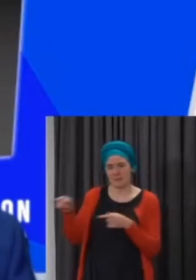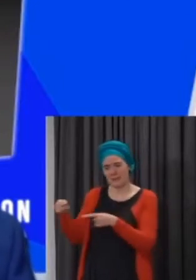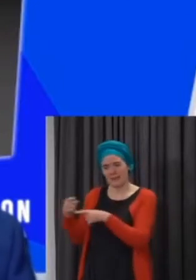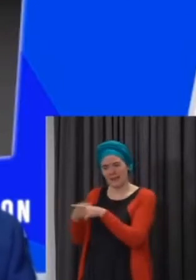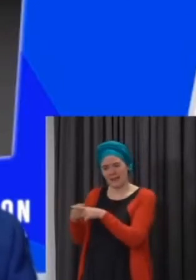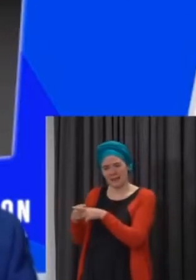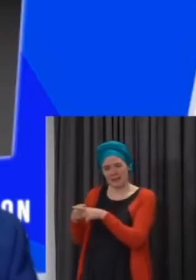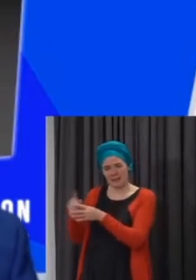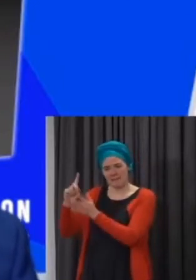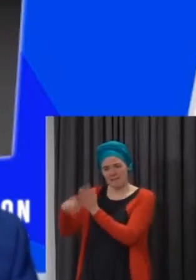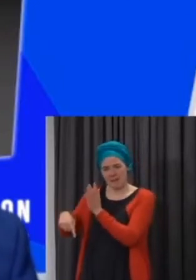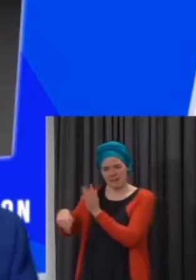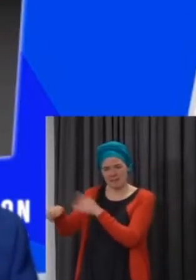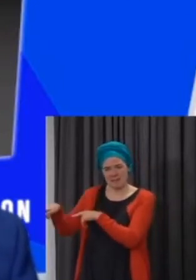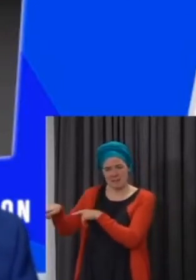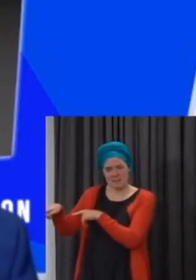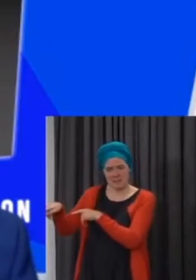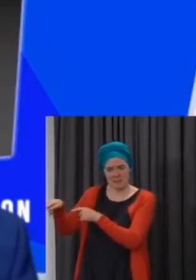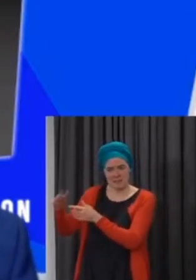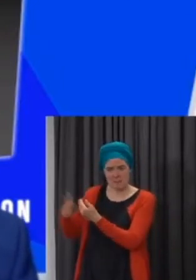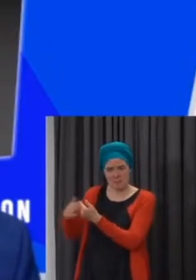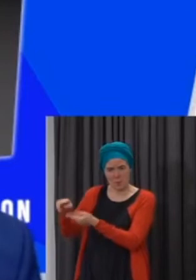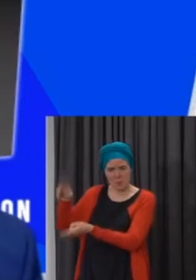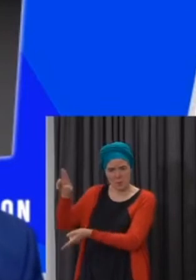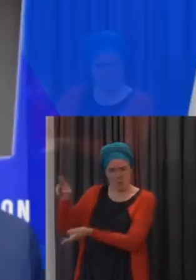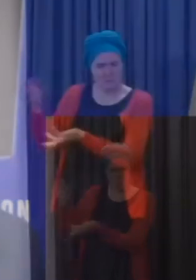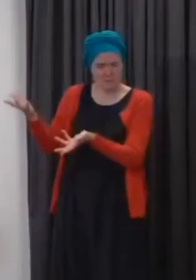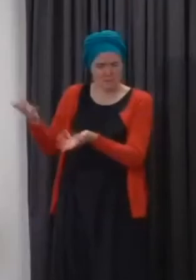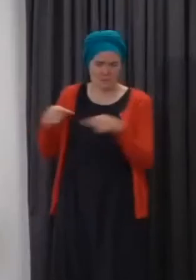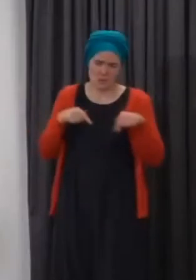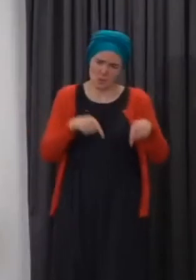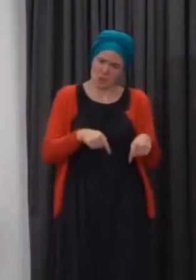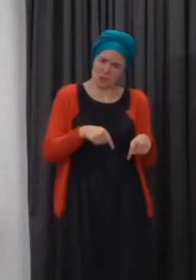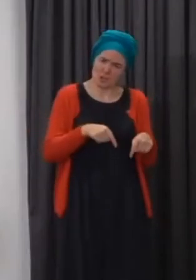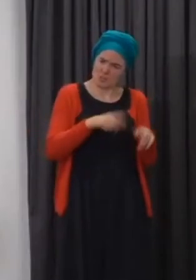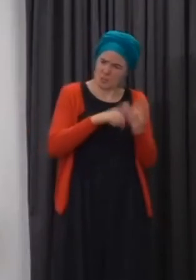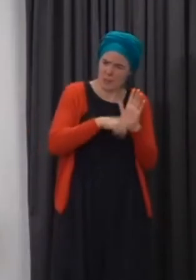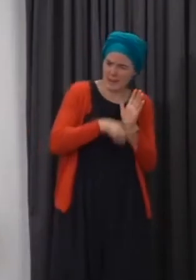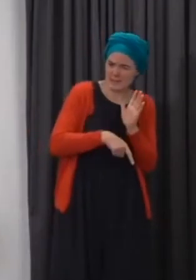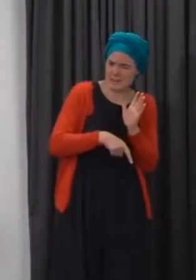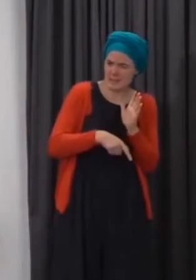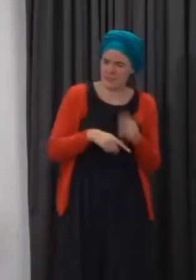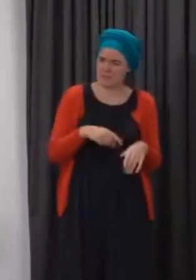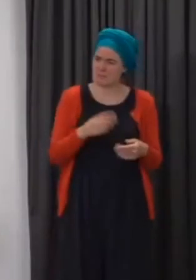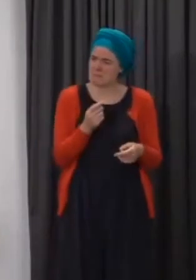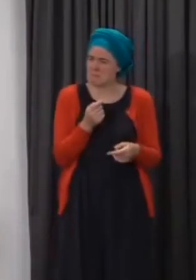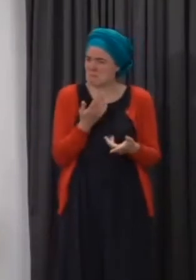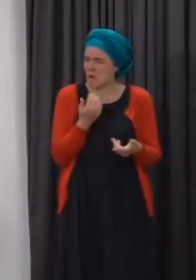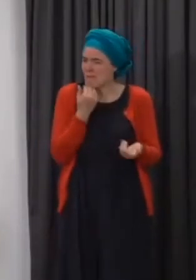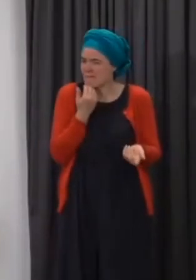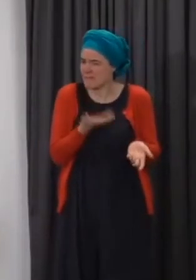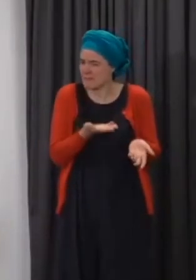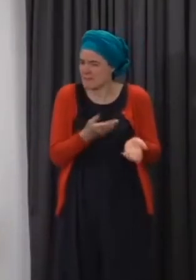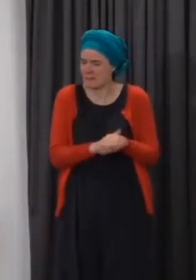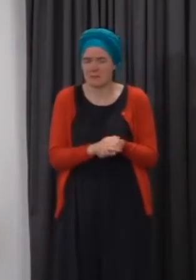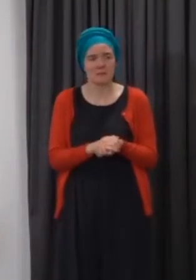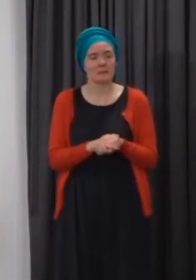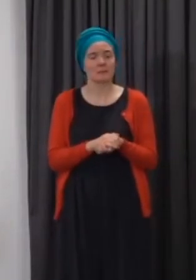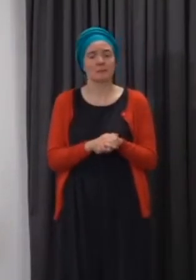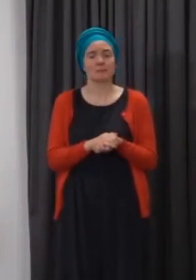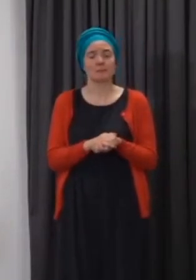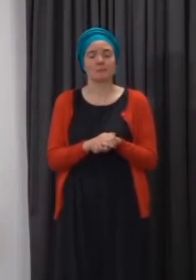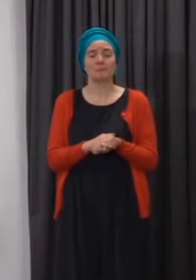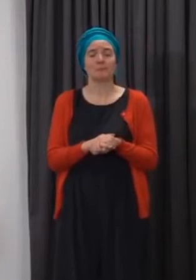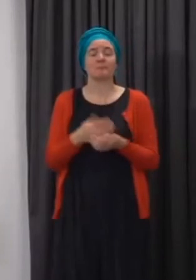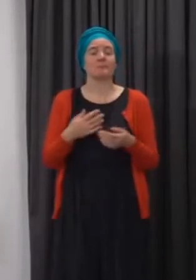in Wales a bit too little and too late? I think the general feedback is that the population in Wales